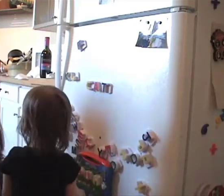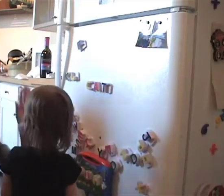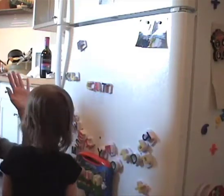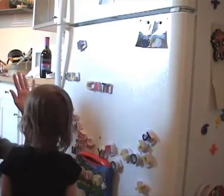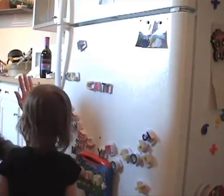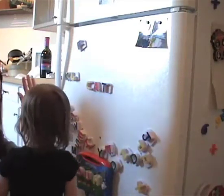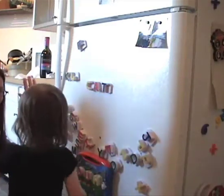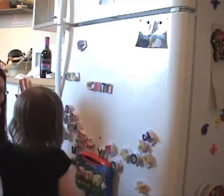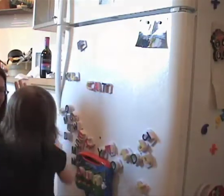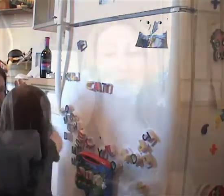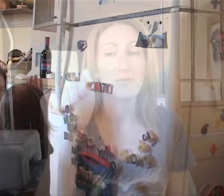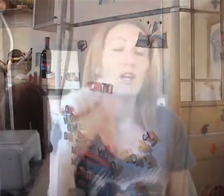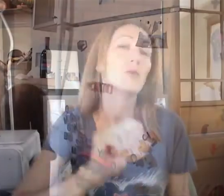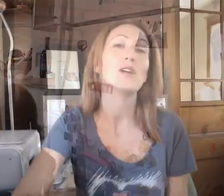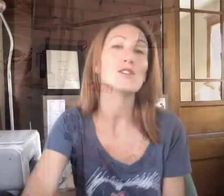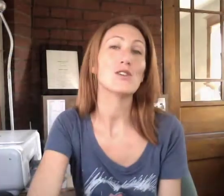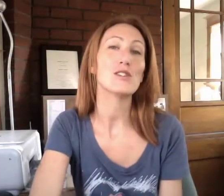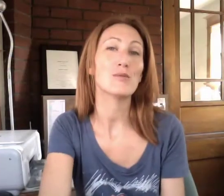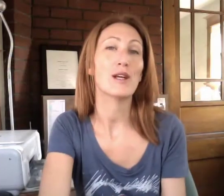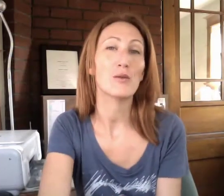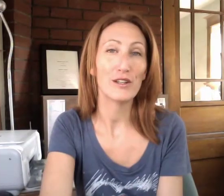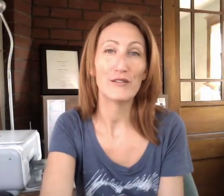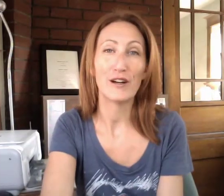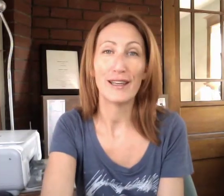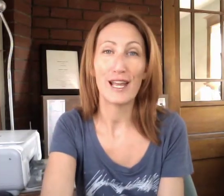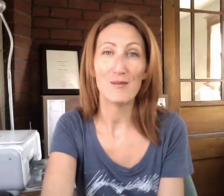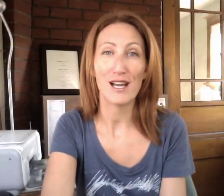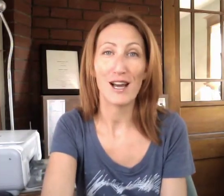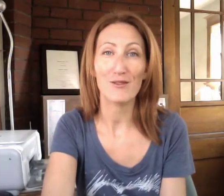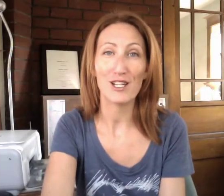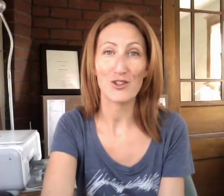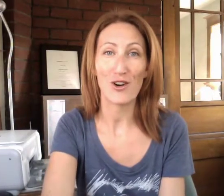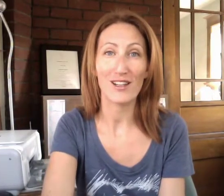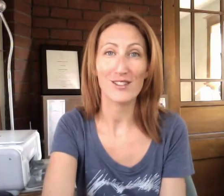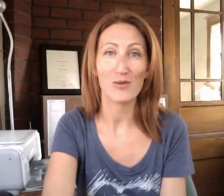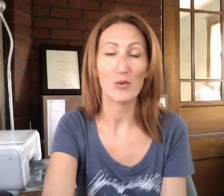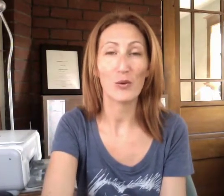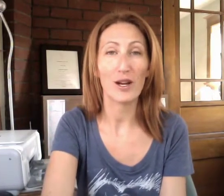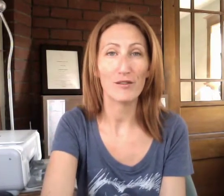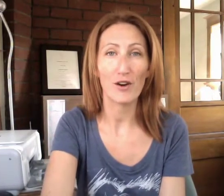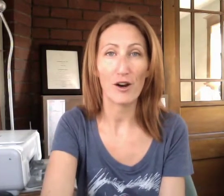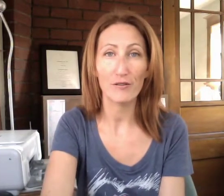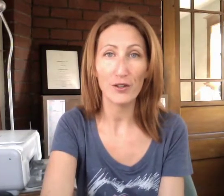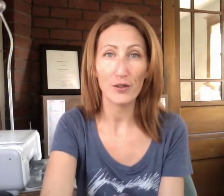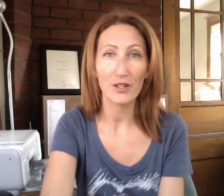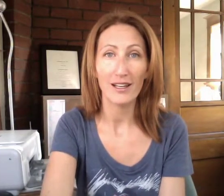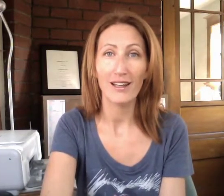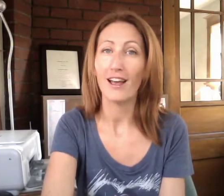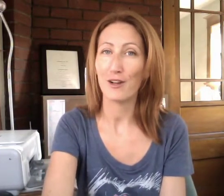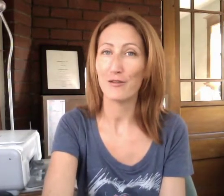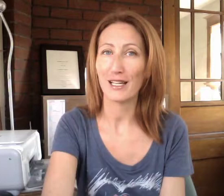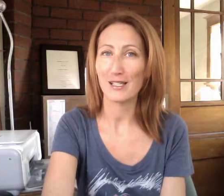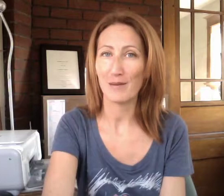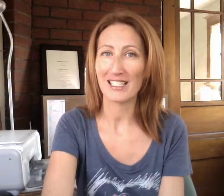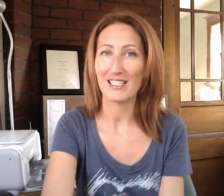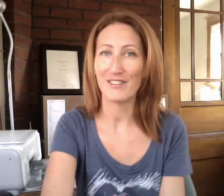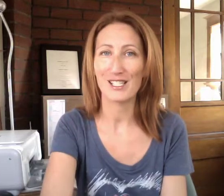All right. We also used to play really fun games at restaurants when we were waiting for our food, and I'd forget some activities to